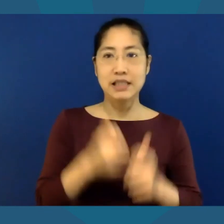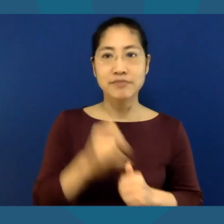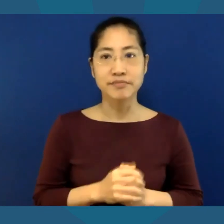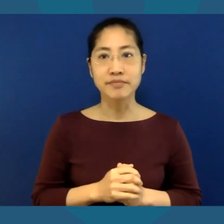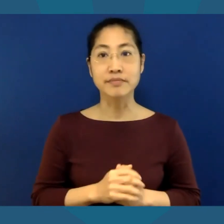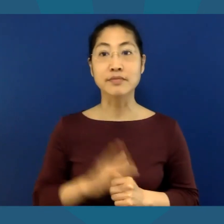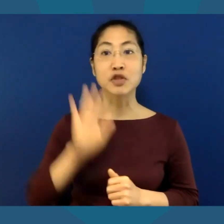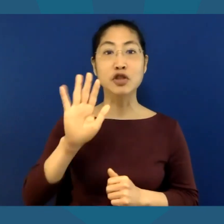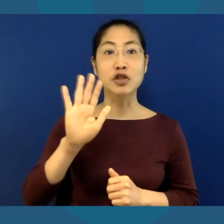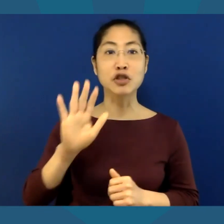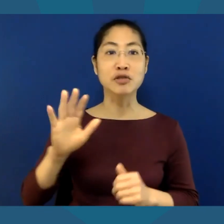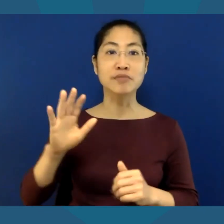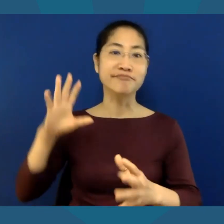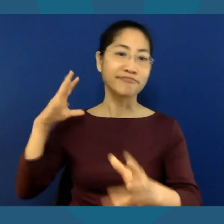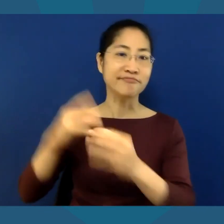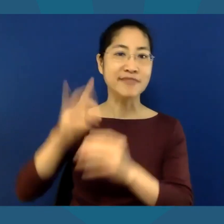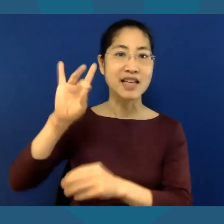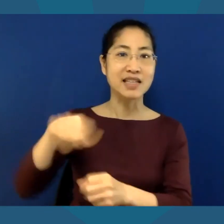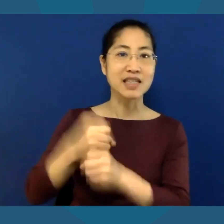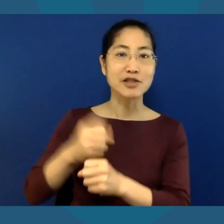climate change is a real threat.